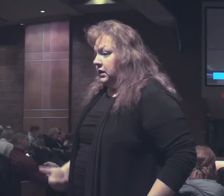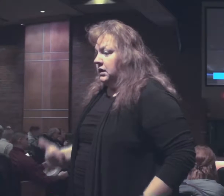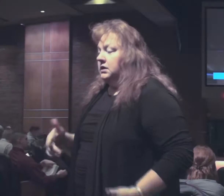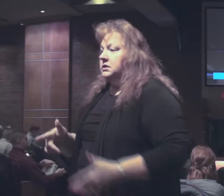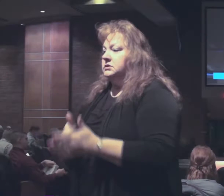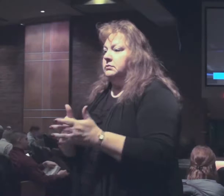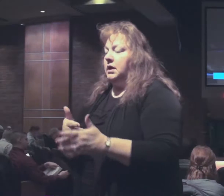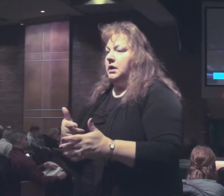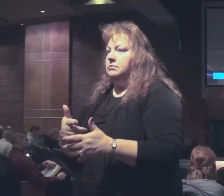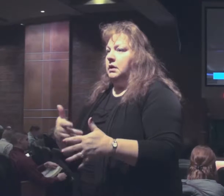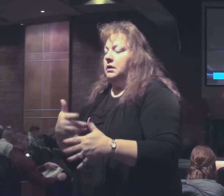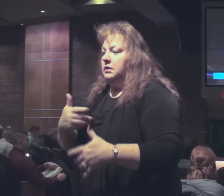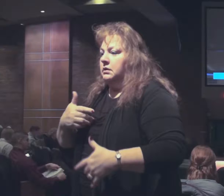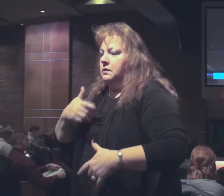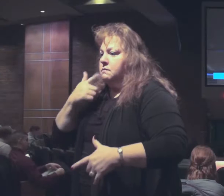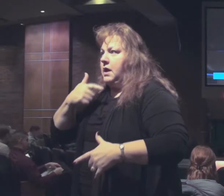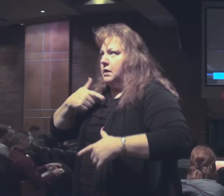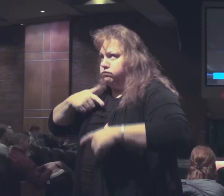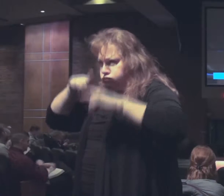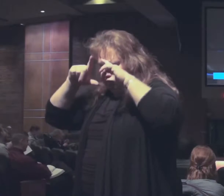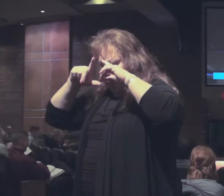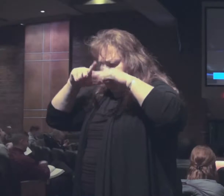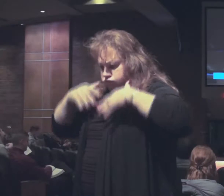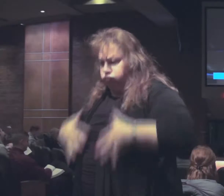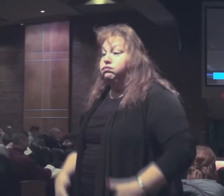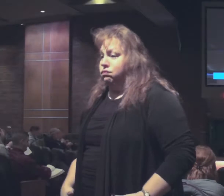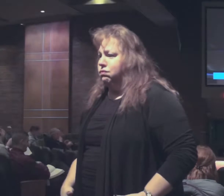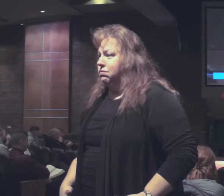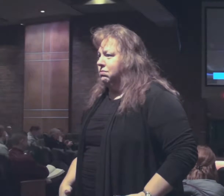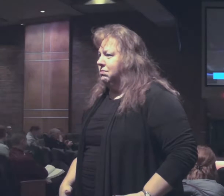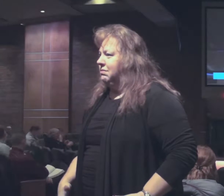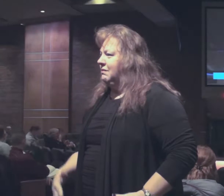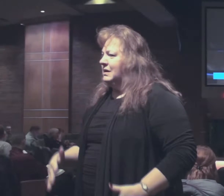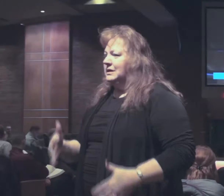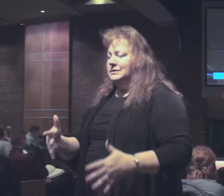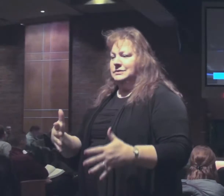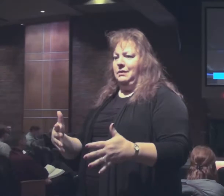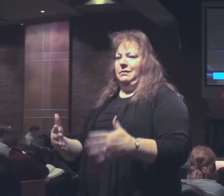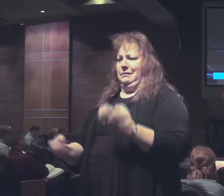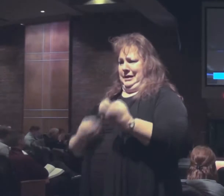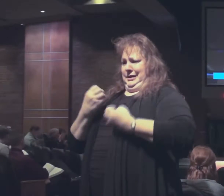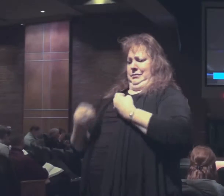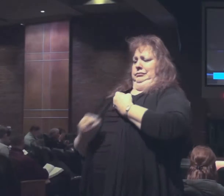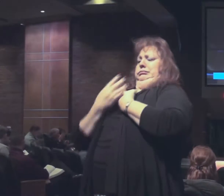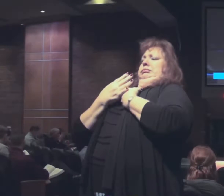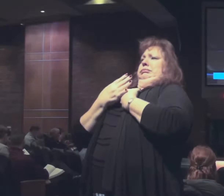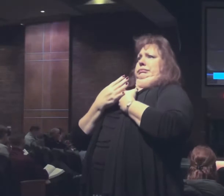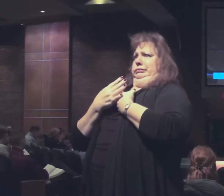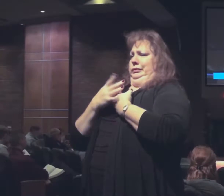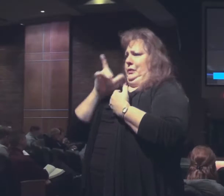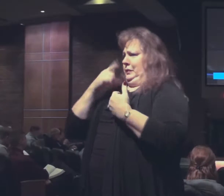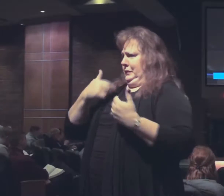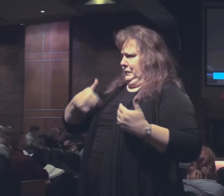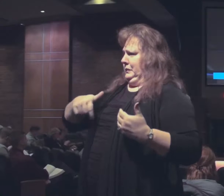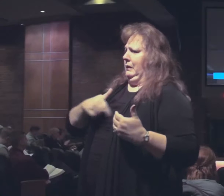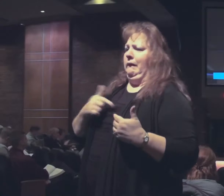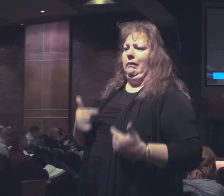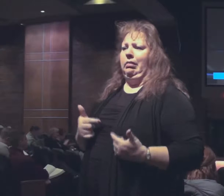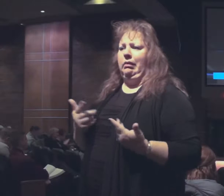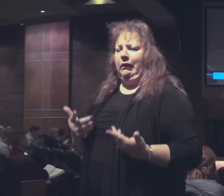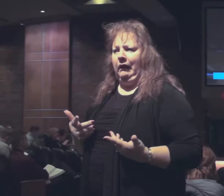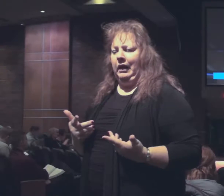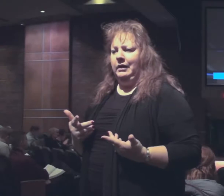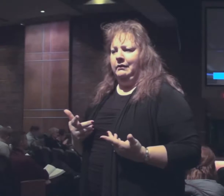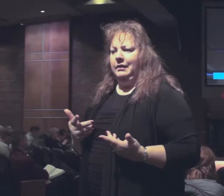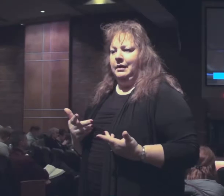flushed in a certain case. So the reality of emotions as pervading our lives help draw